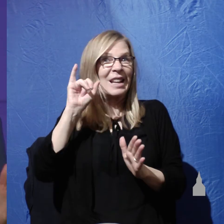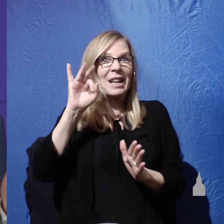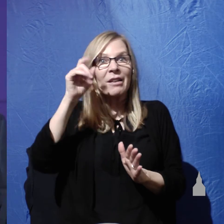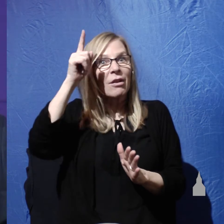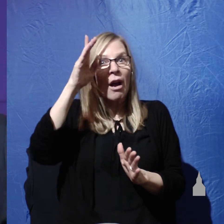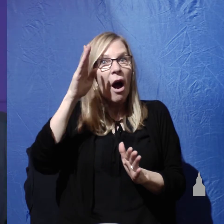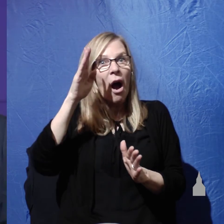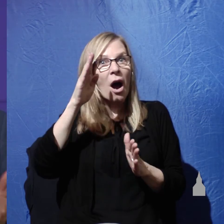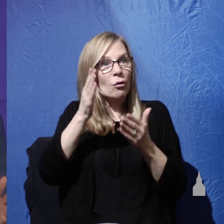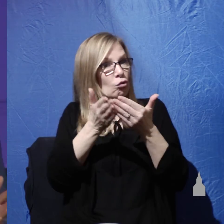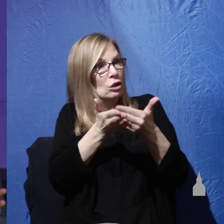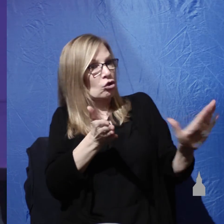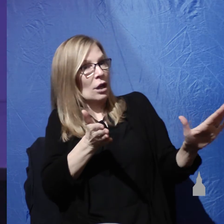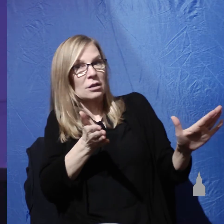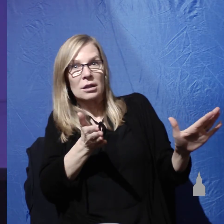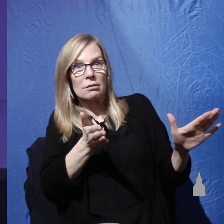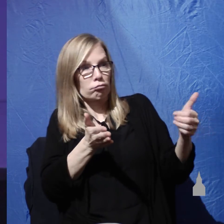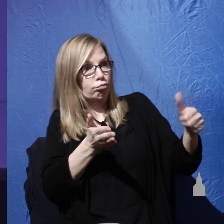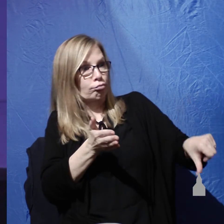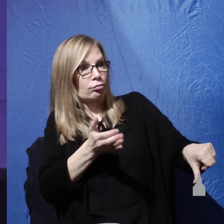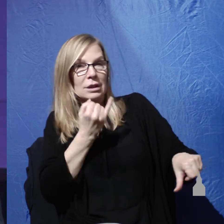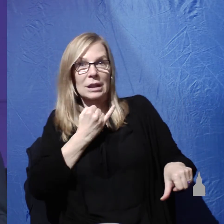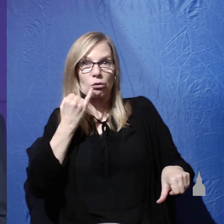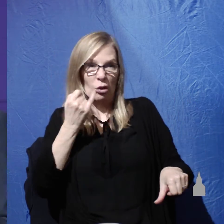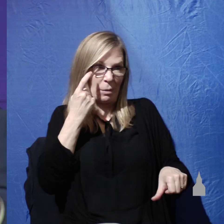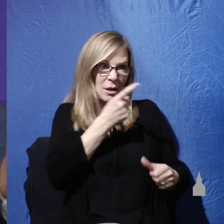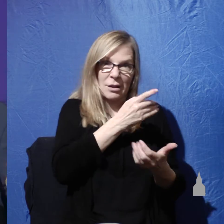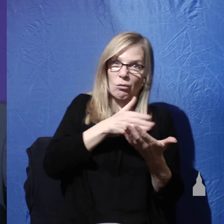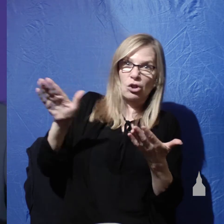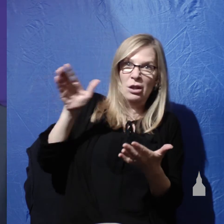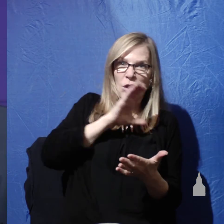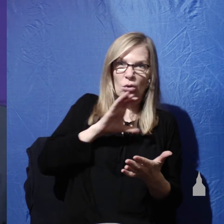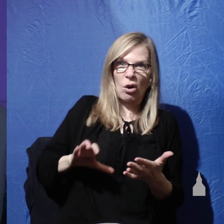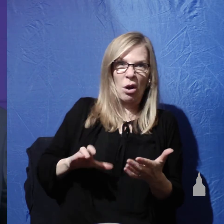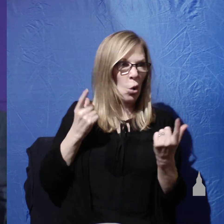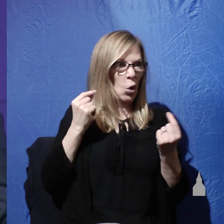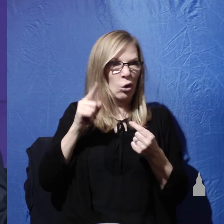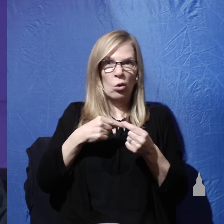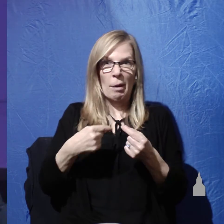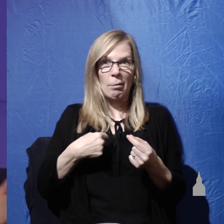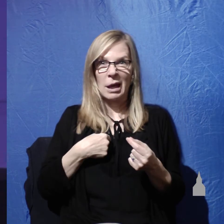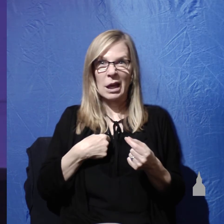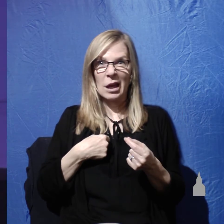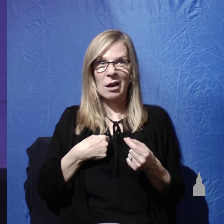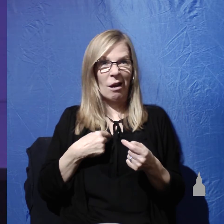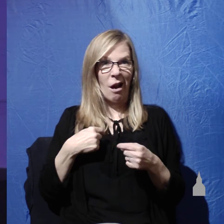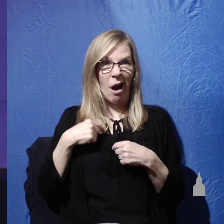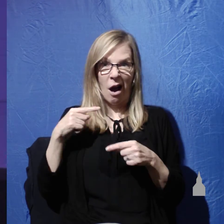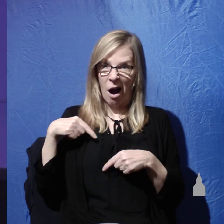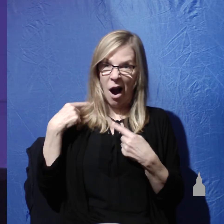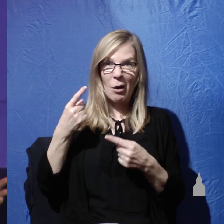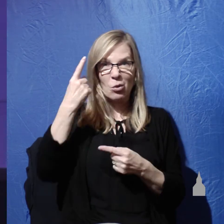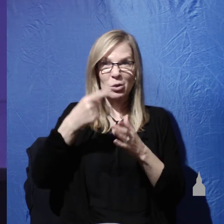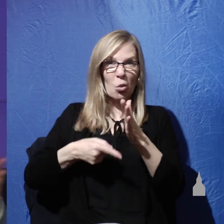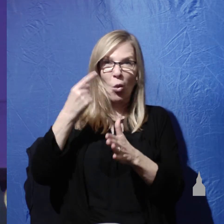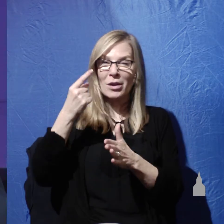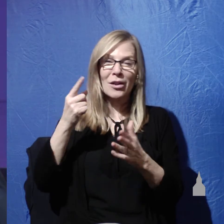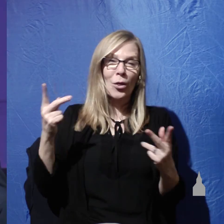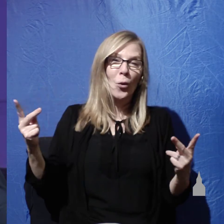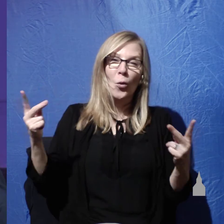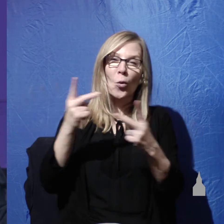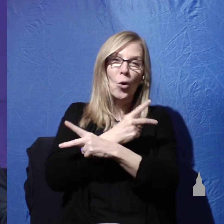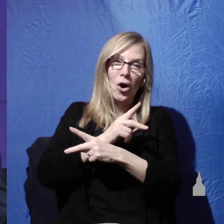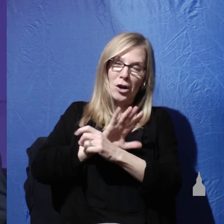if God has rejected Israel because they rejected Christ, what do you do about me? Because I was once the greatest